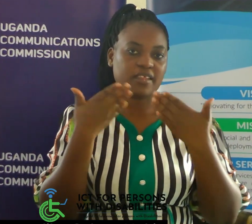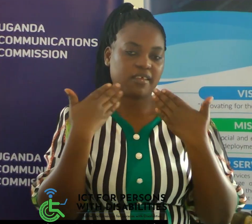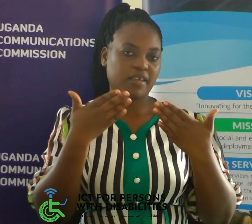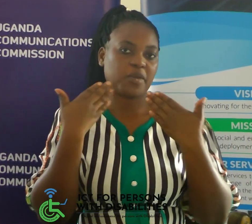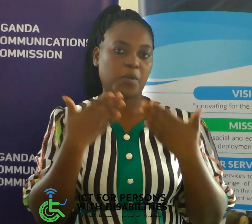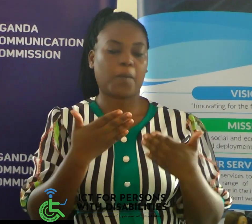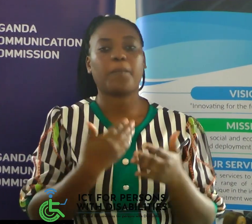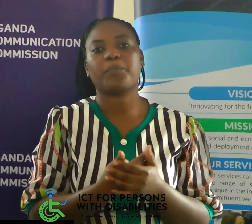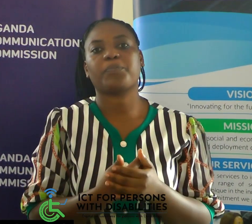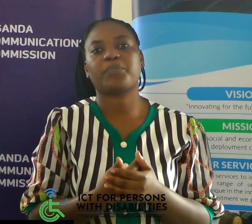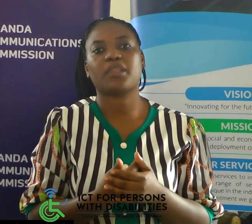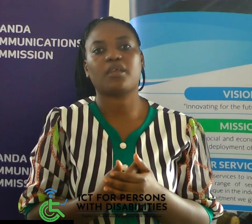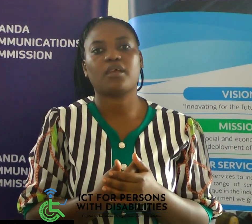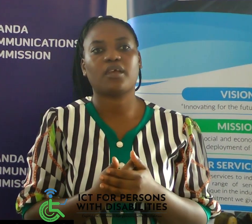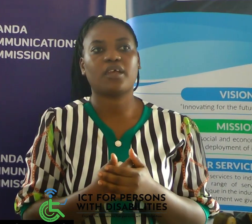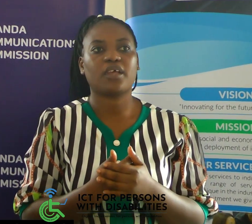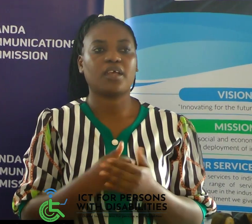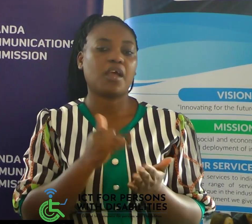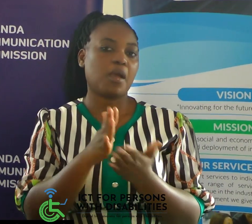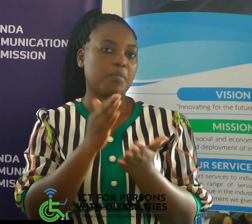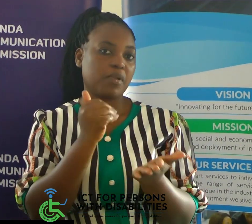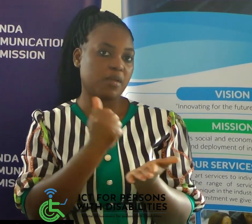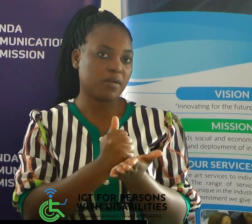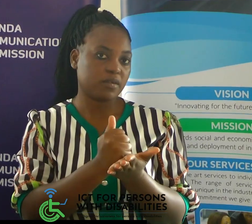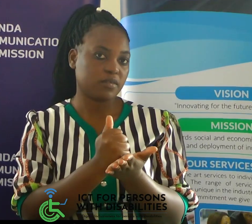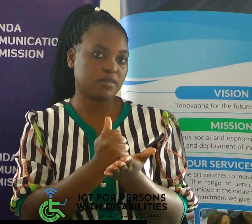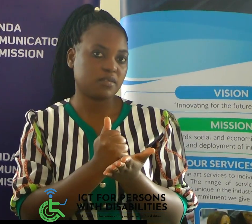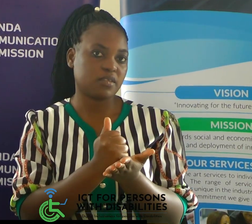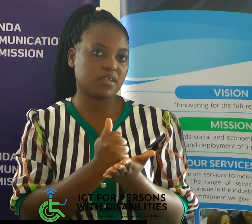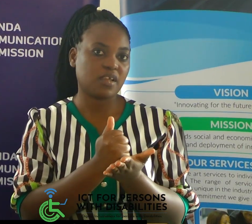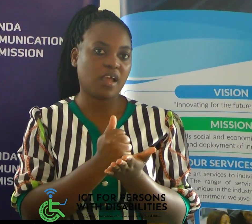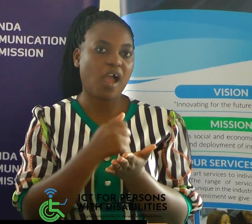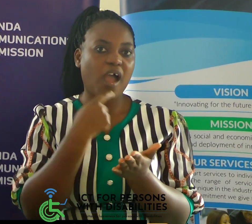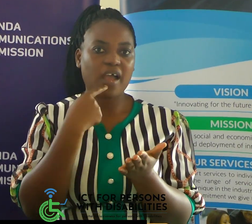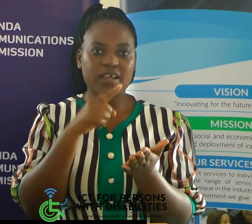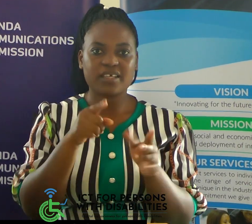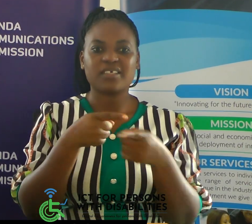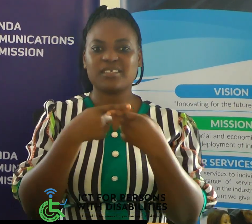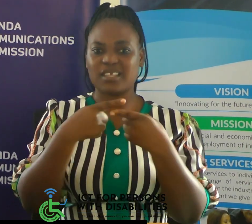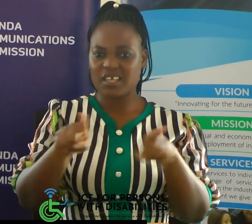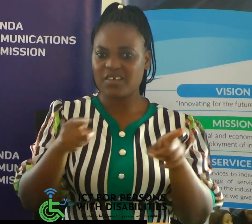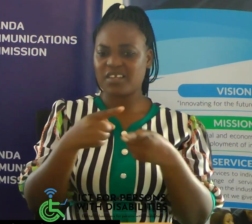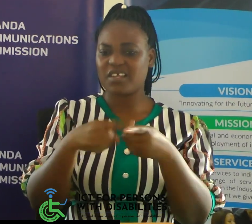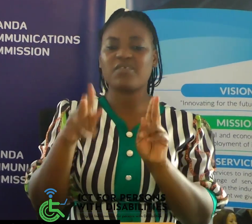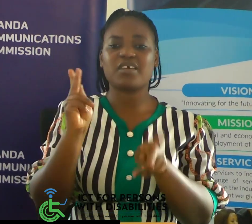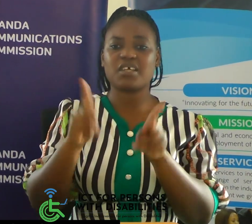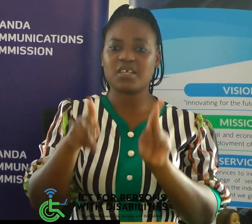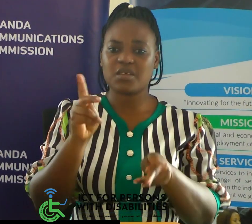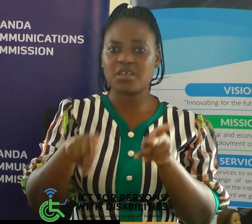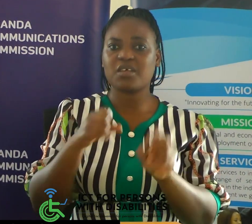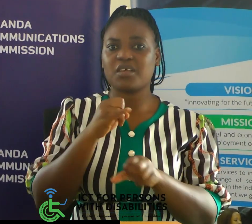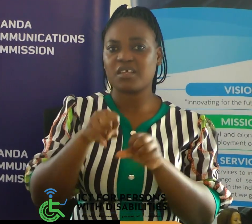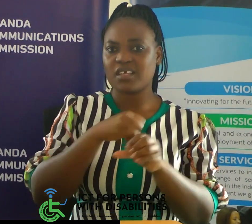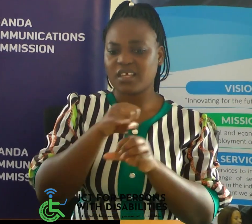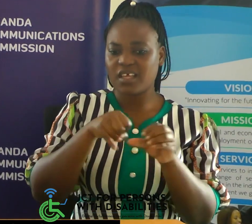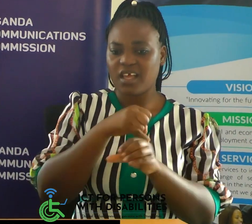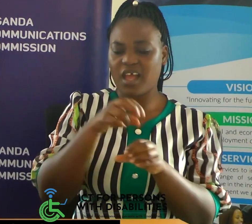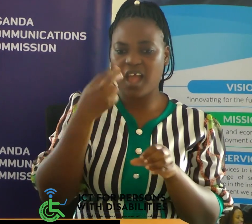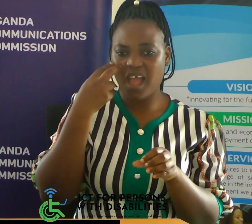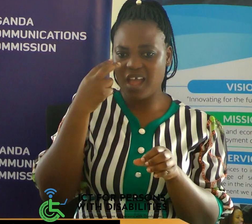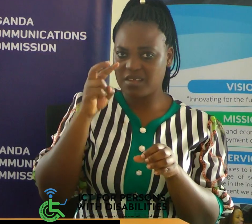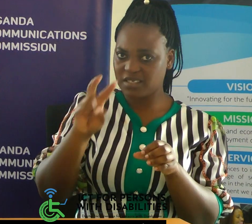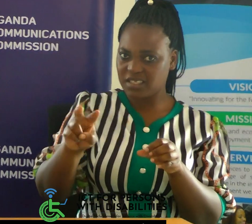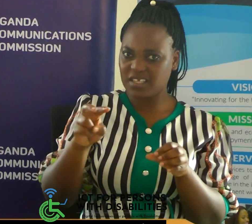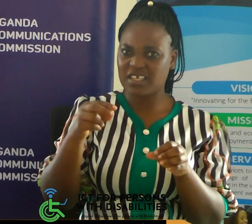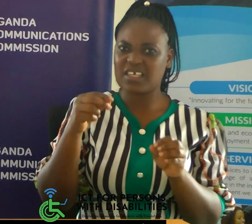Nokia. At least request that you unmute and then you tell us exactly